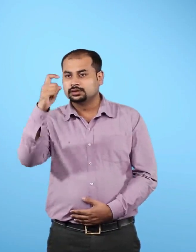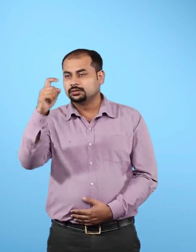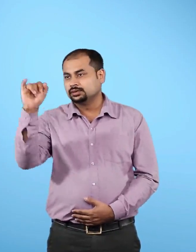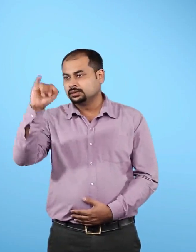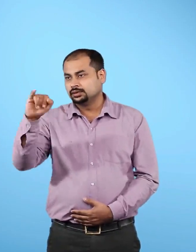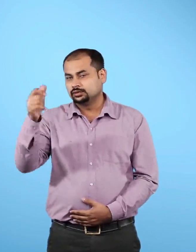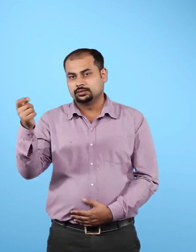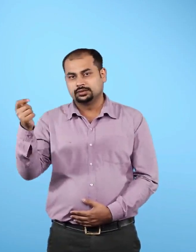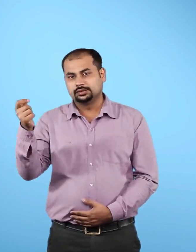77.76.